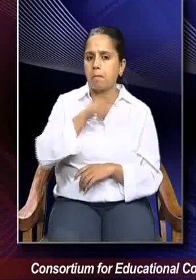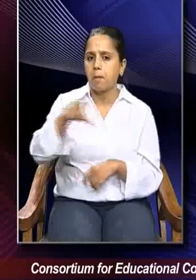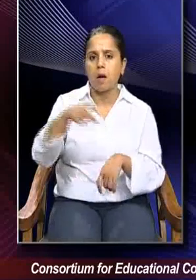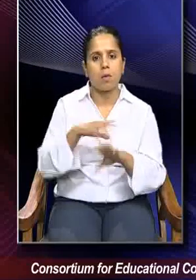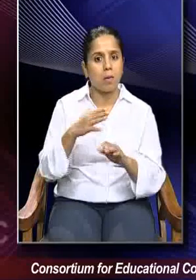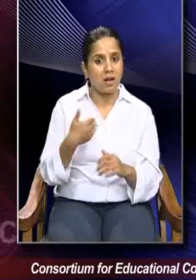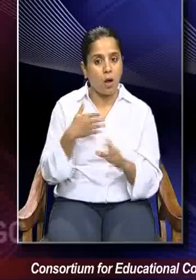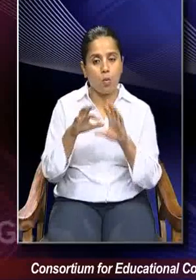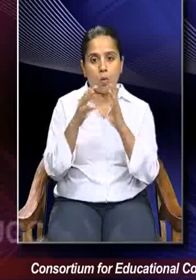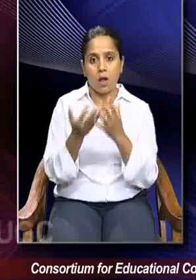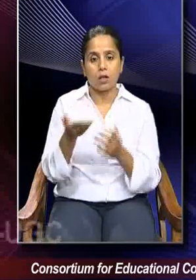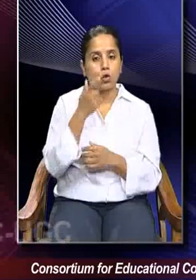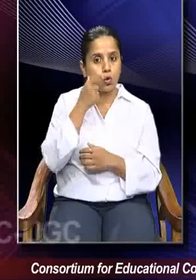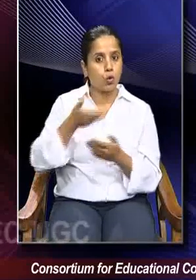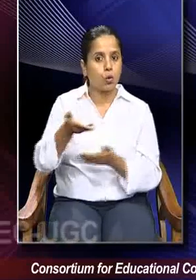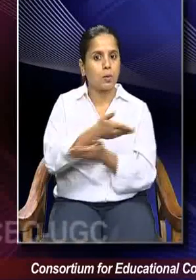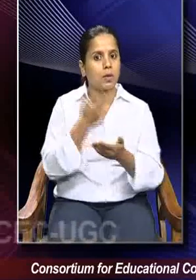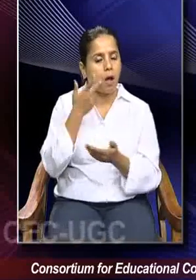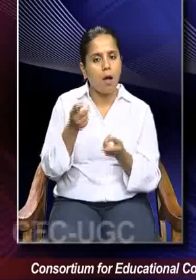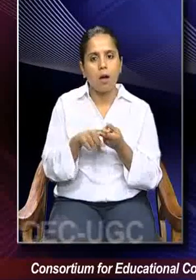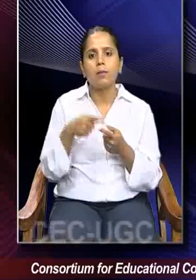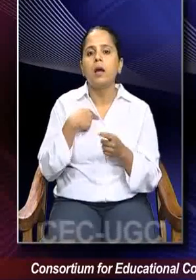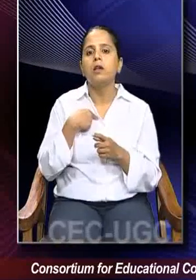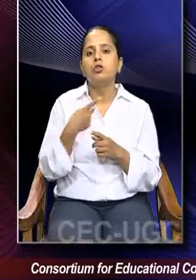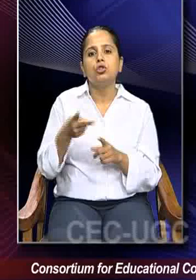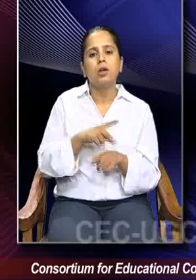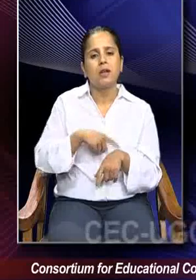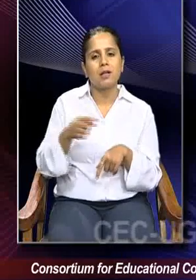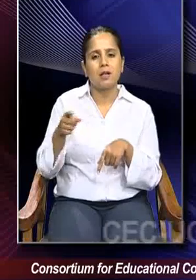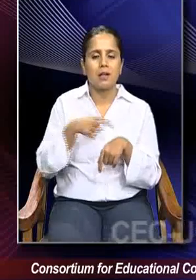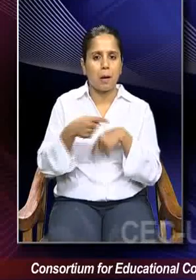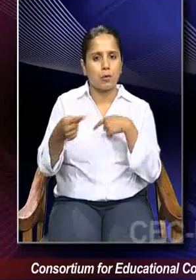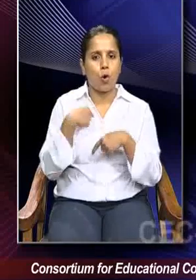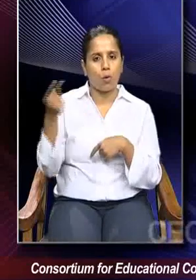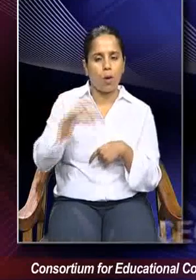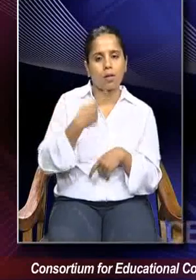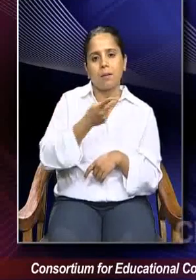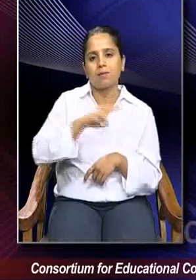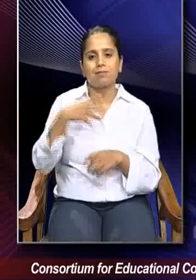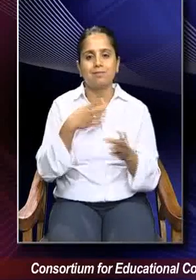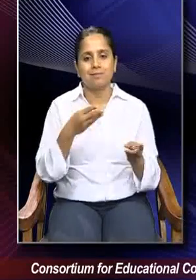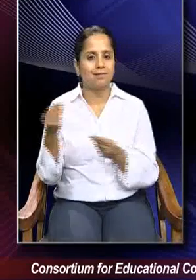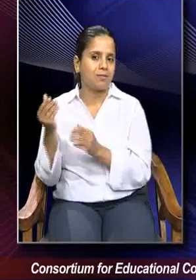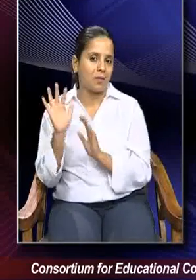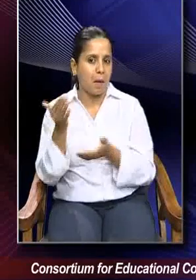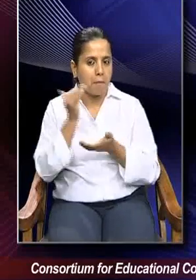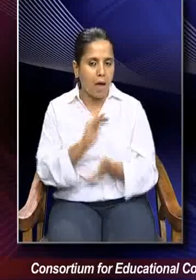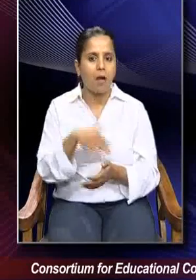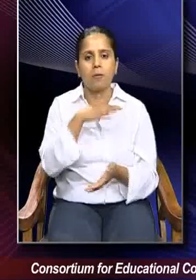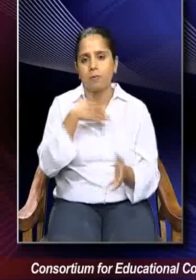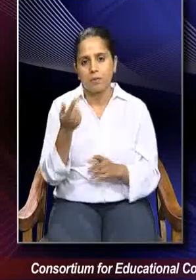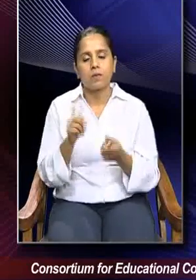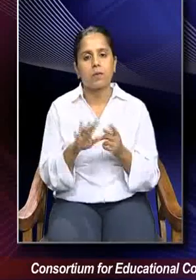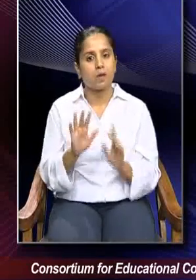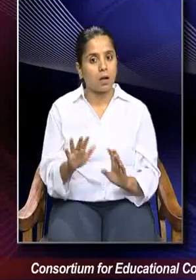this earth as humans are transient. We come for a short period of time and go away. So it is based,